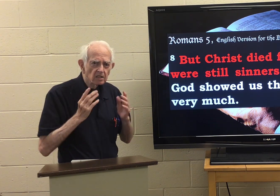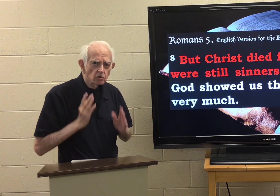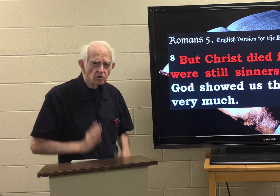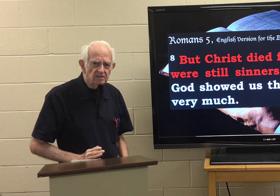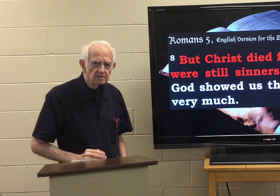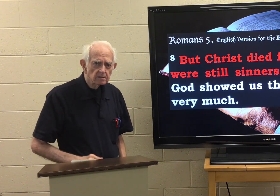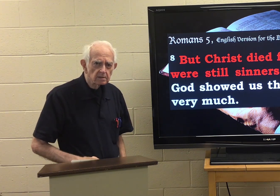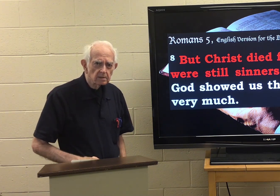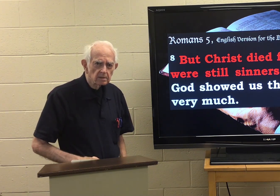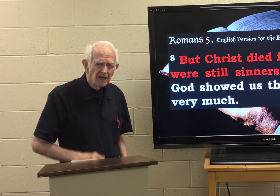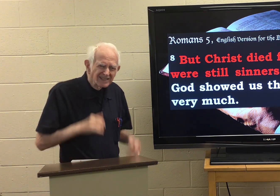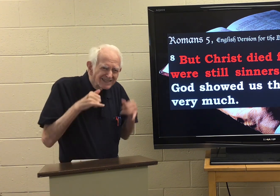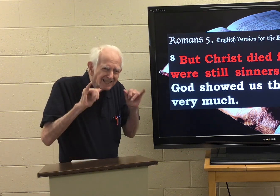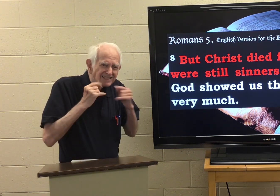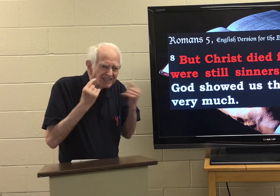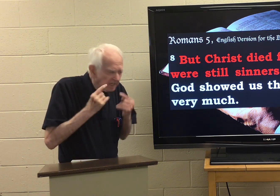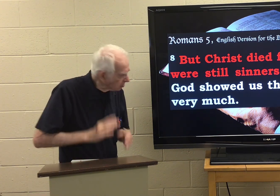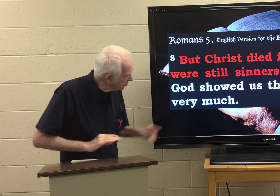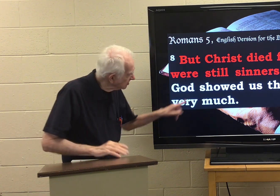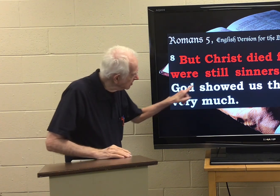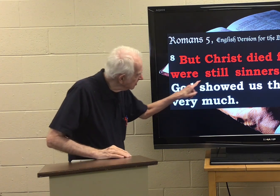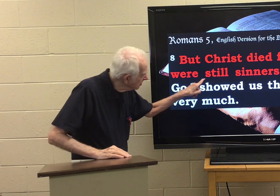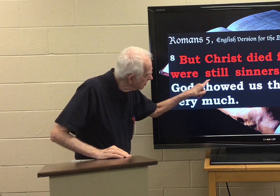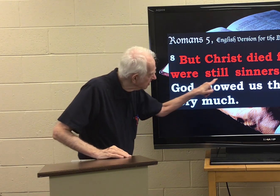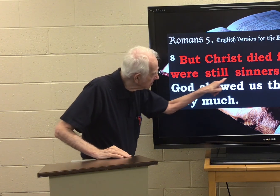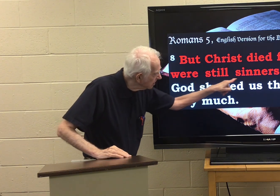sinners. Still sinners.